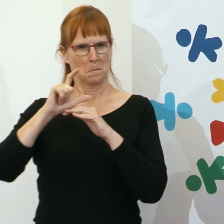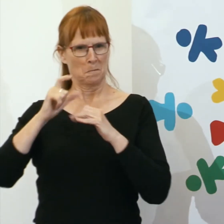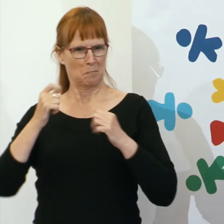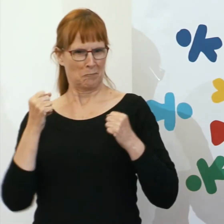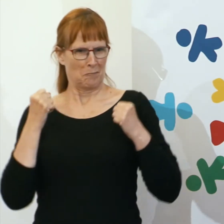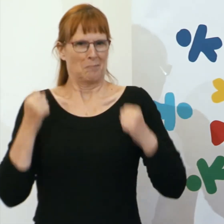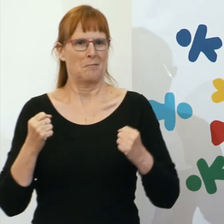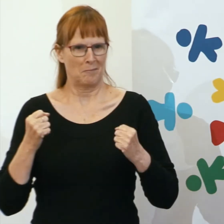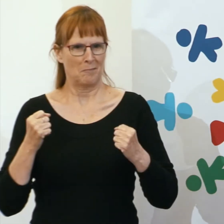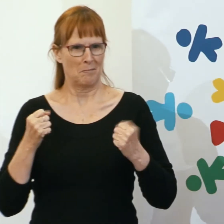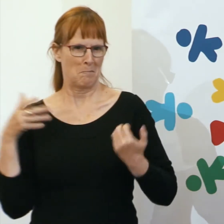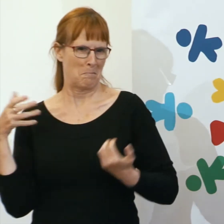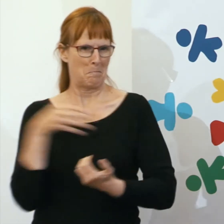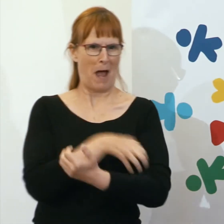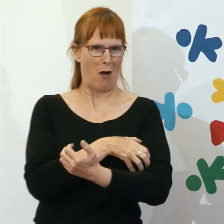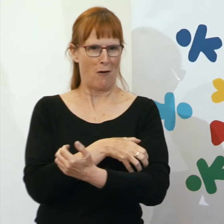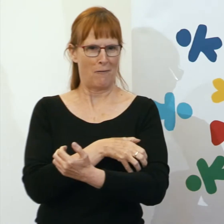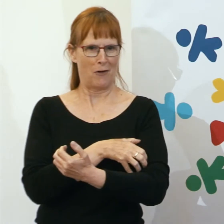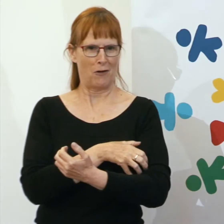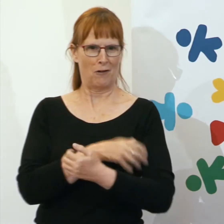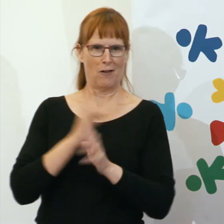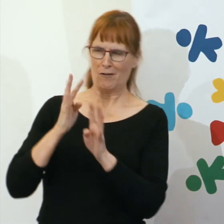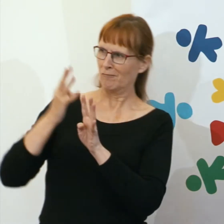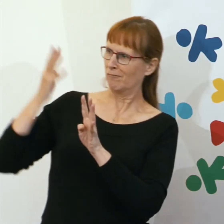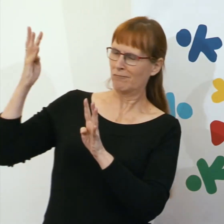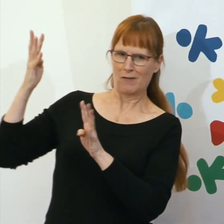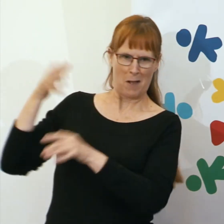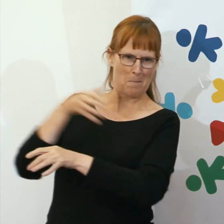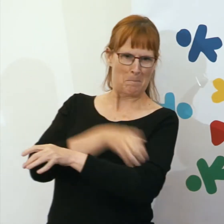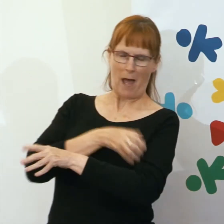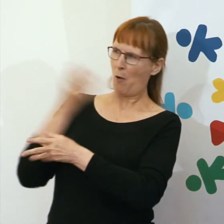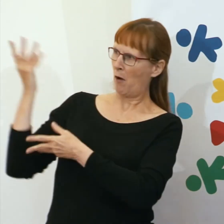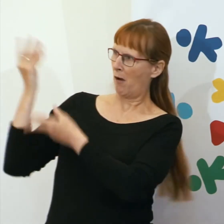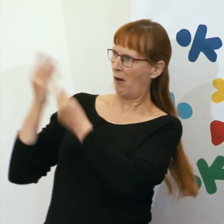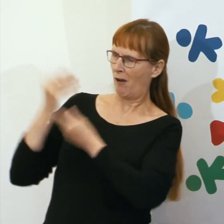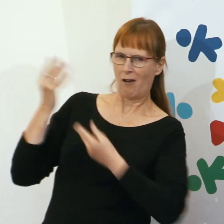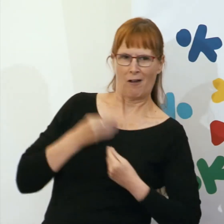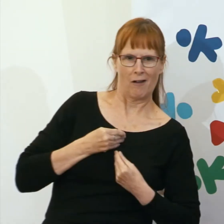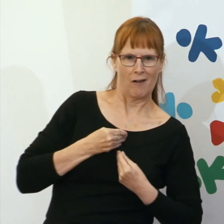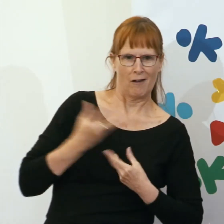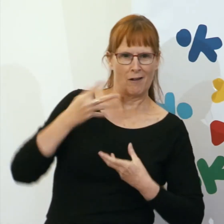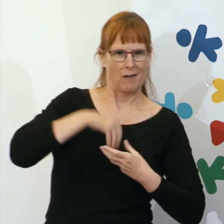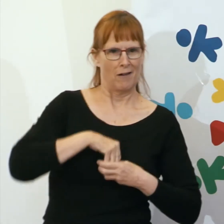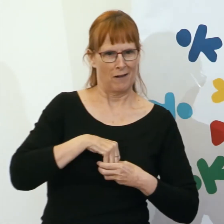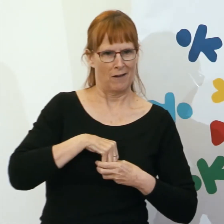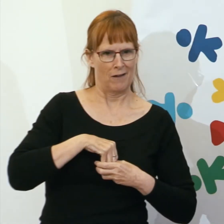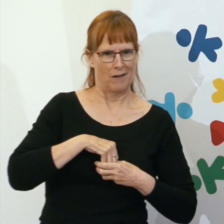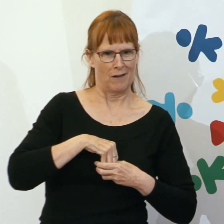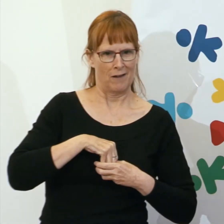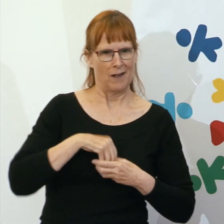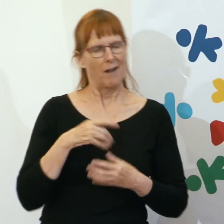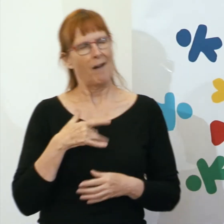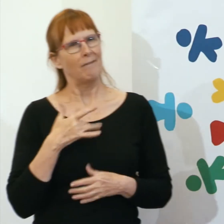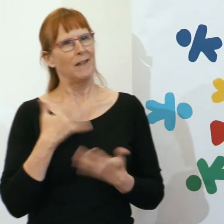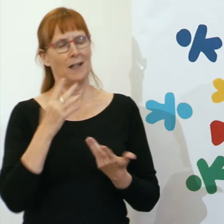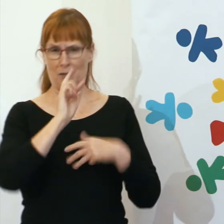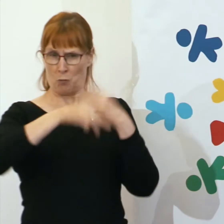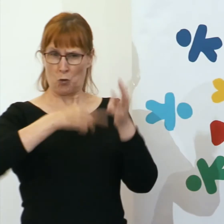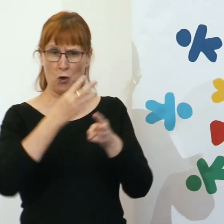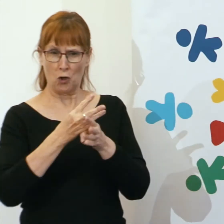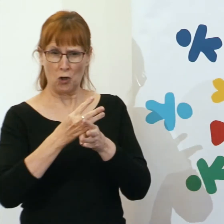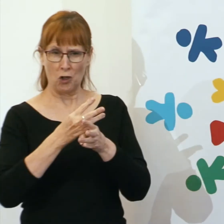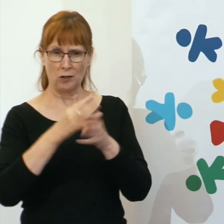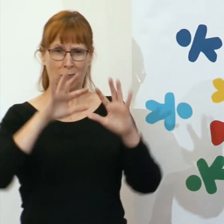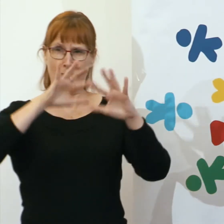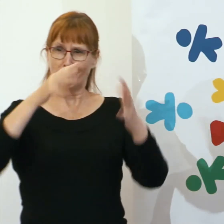powerful. I am reminded that I am small in the grand scheme of the universe, in its